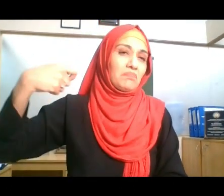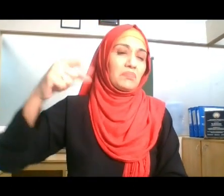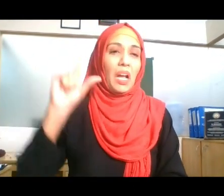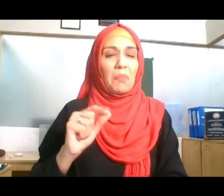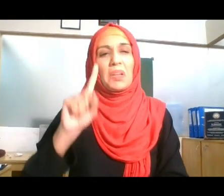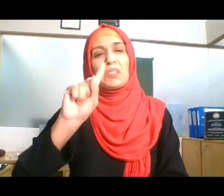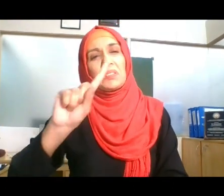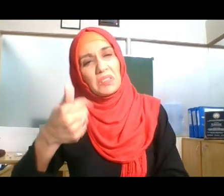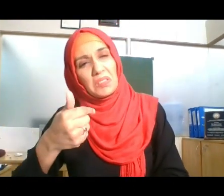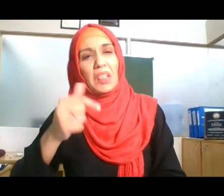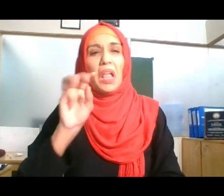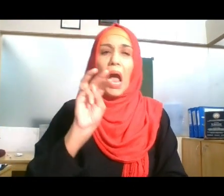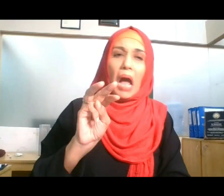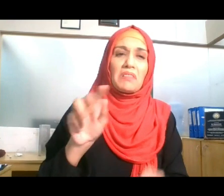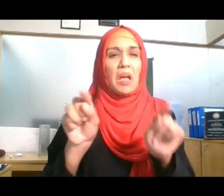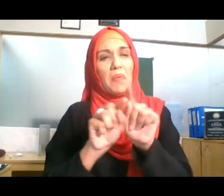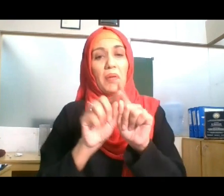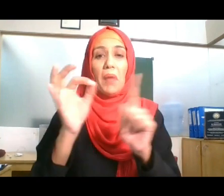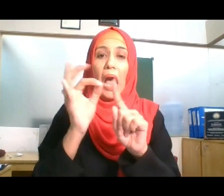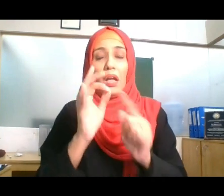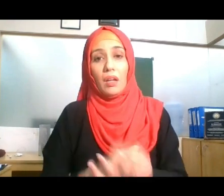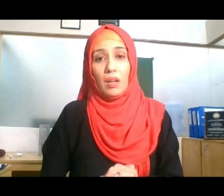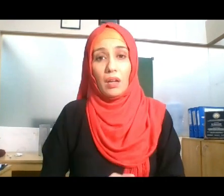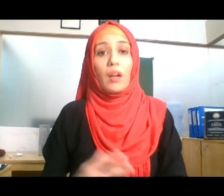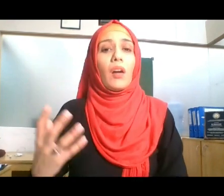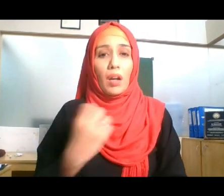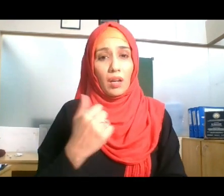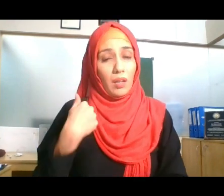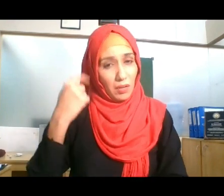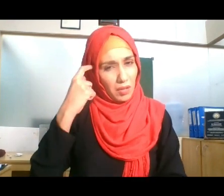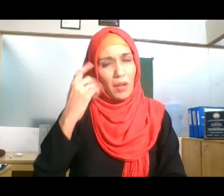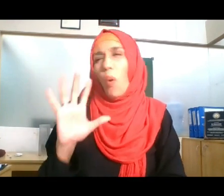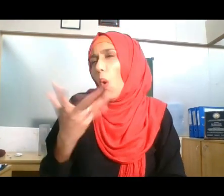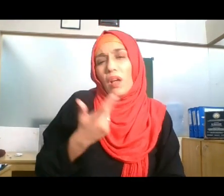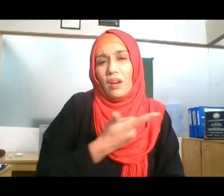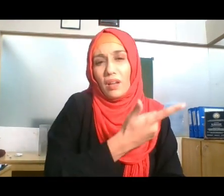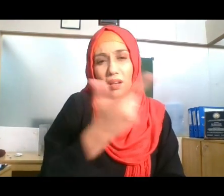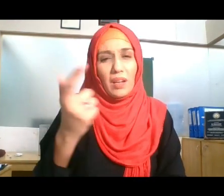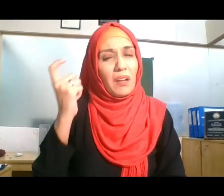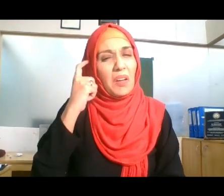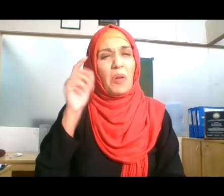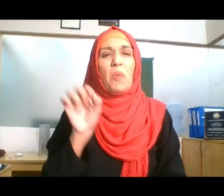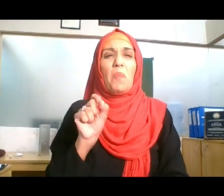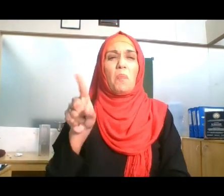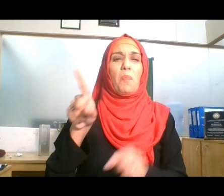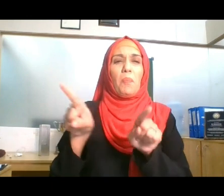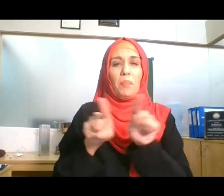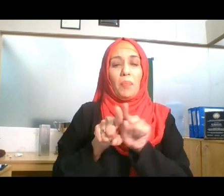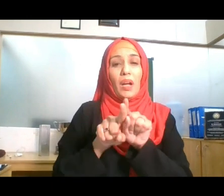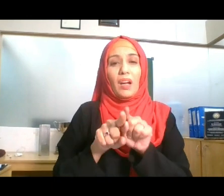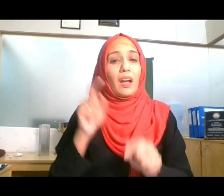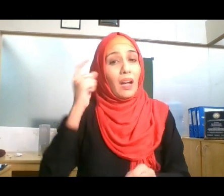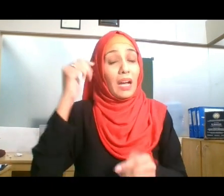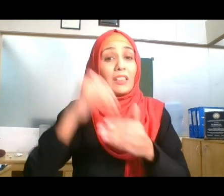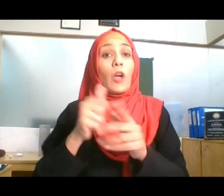rupees, which is, if you ask anyone on the street right now, negligible and peanuts compared to what things